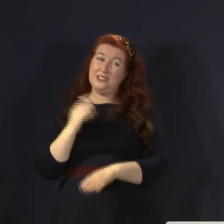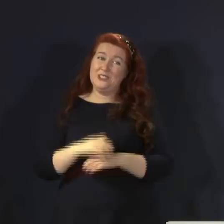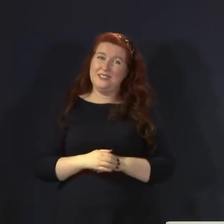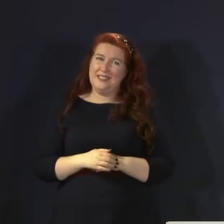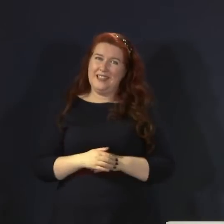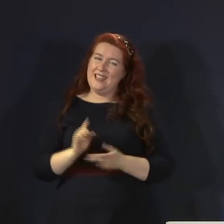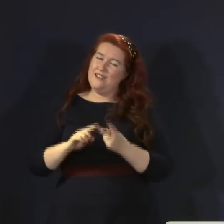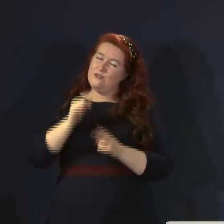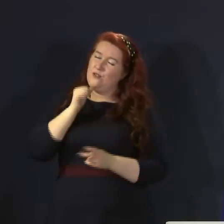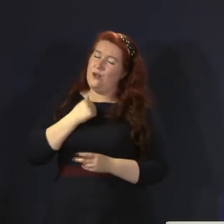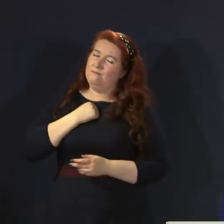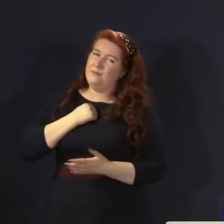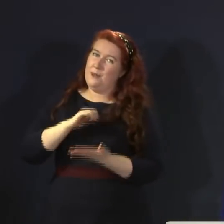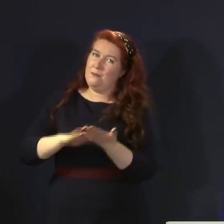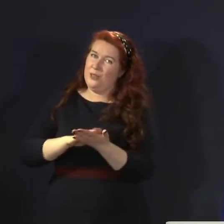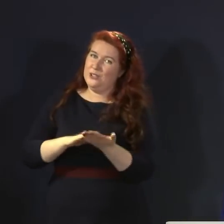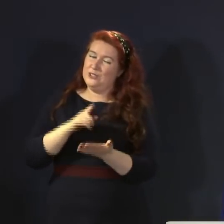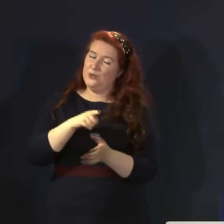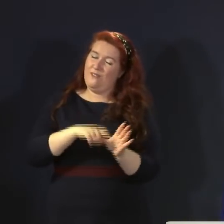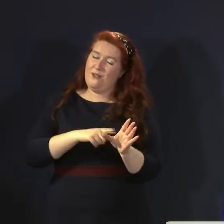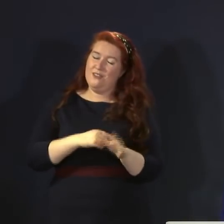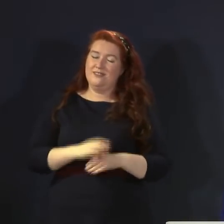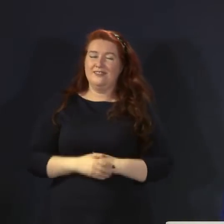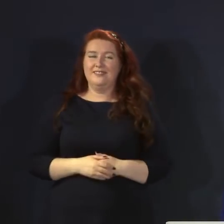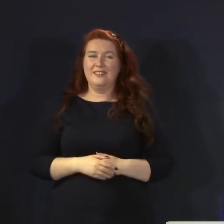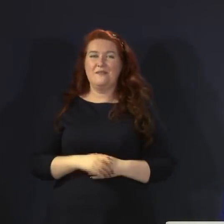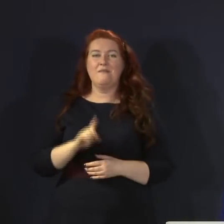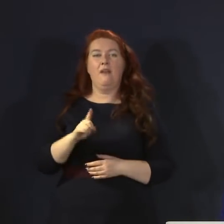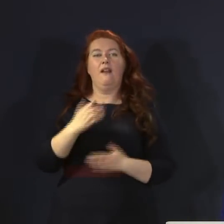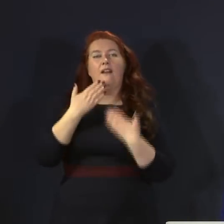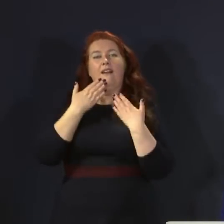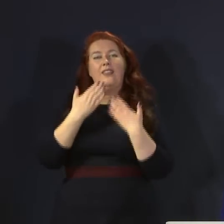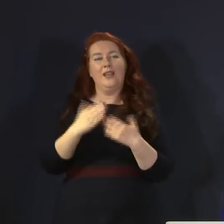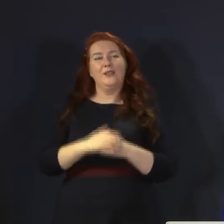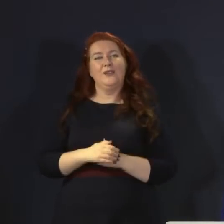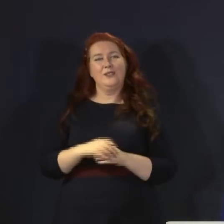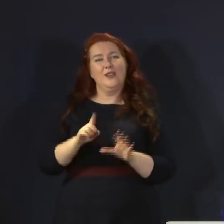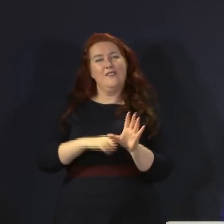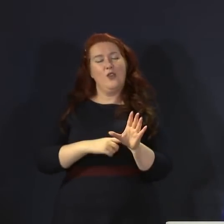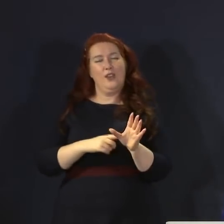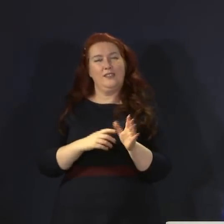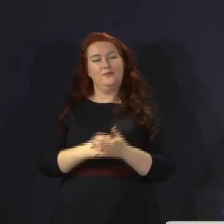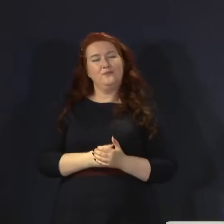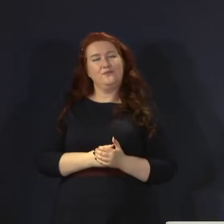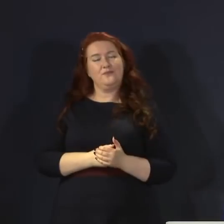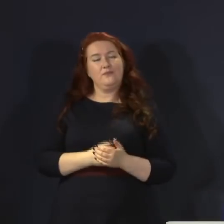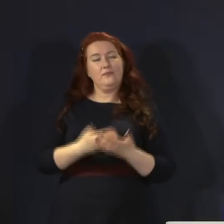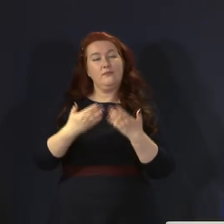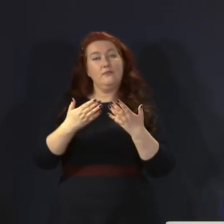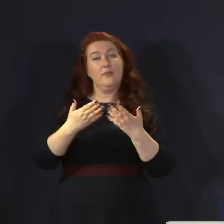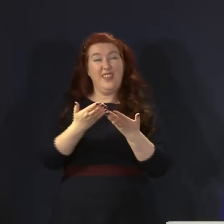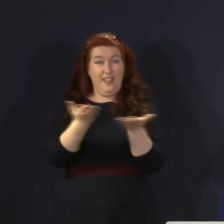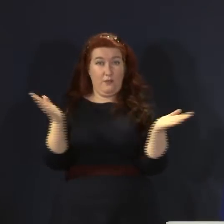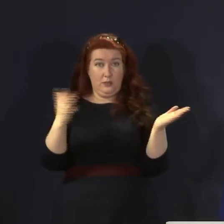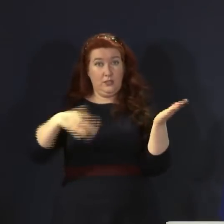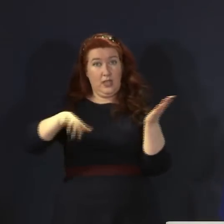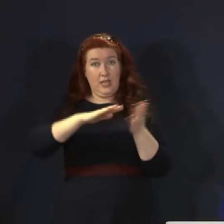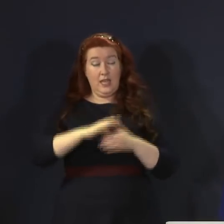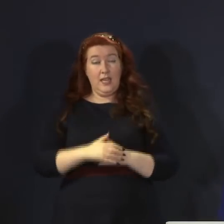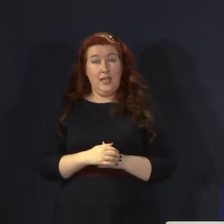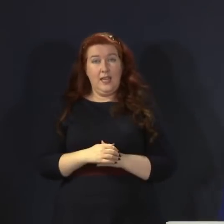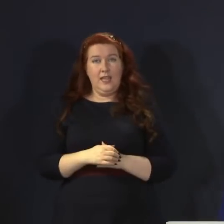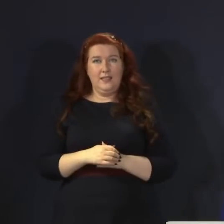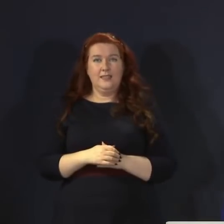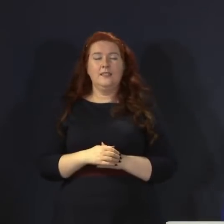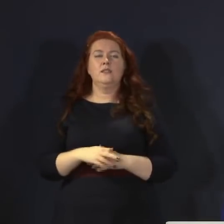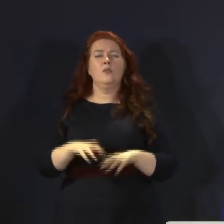didn't, my apologies to her. But thank you to Yvonne. To everybody, I hope today's